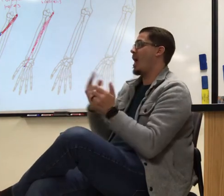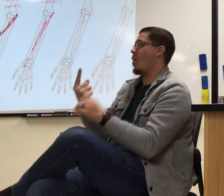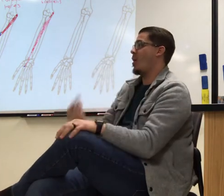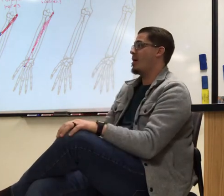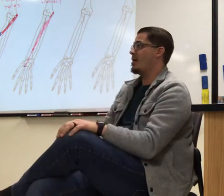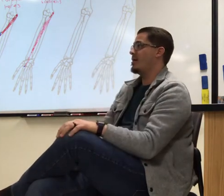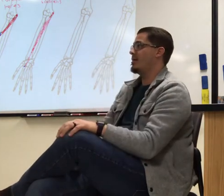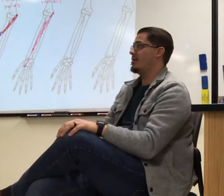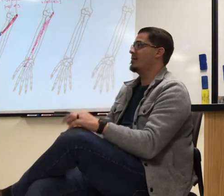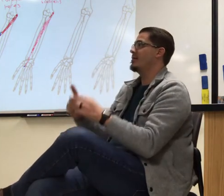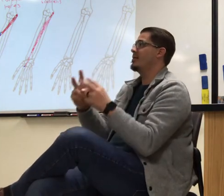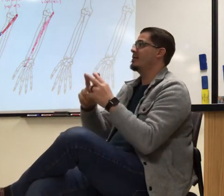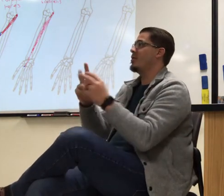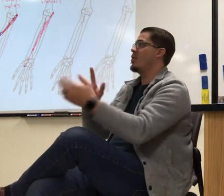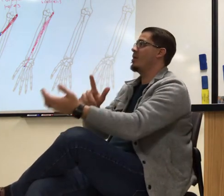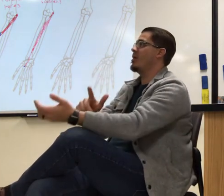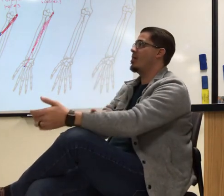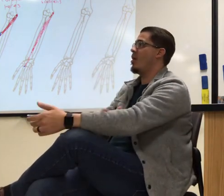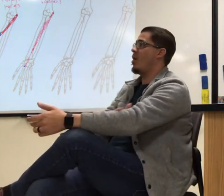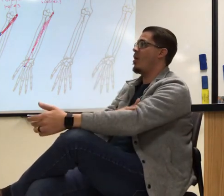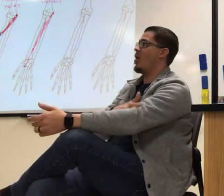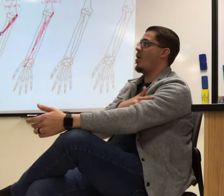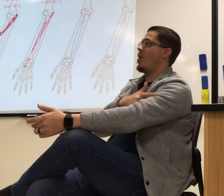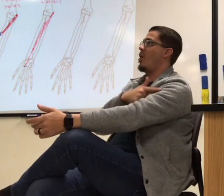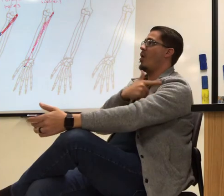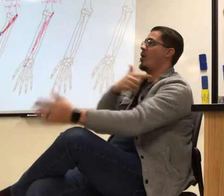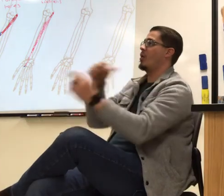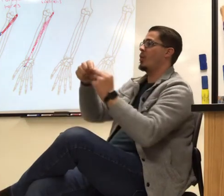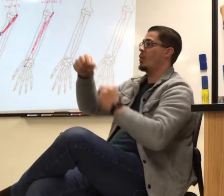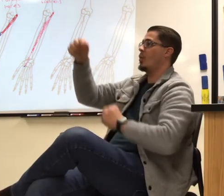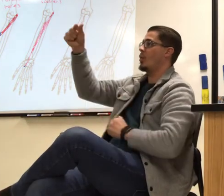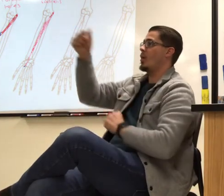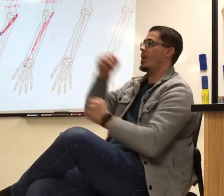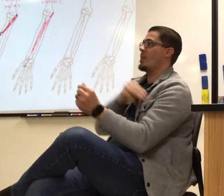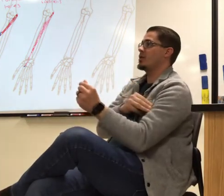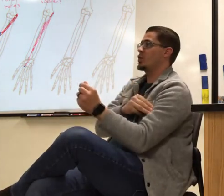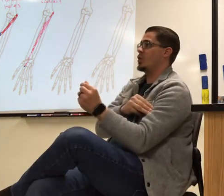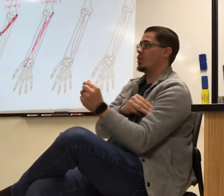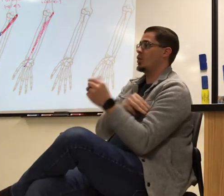So this is a very long, slender muscle. It originates,